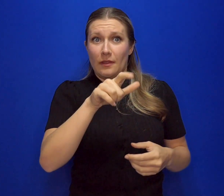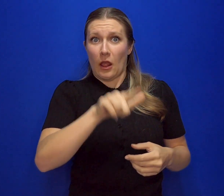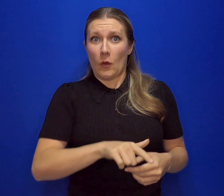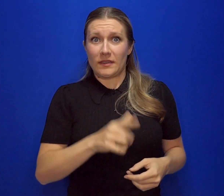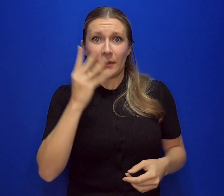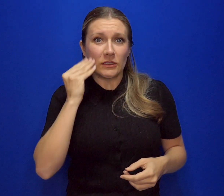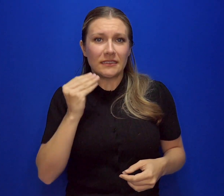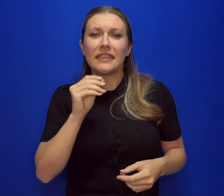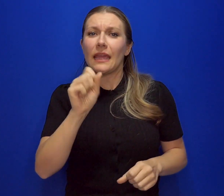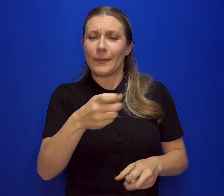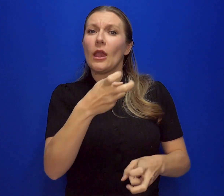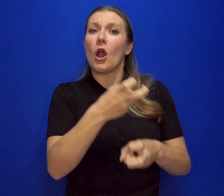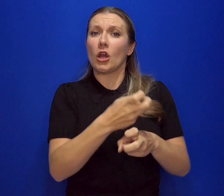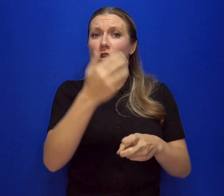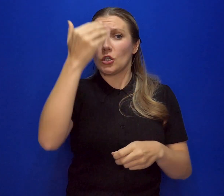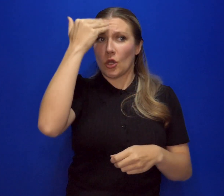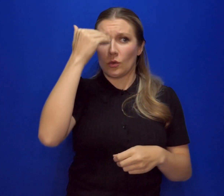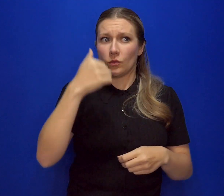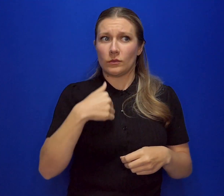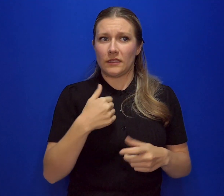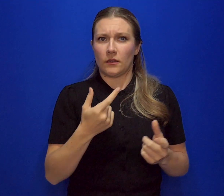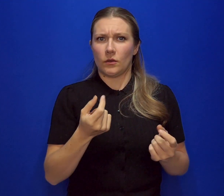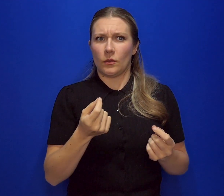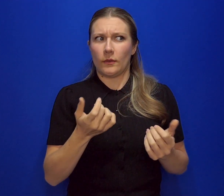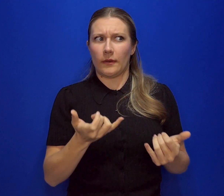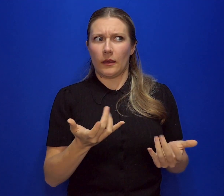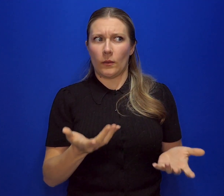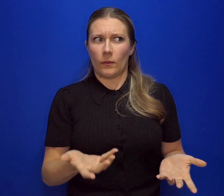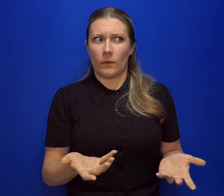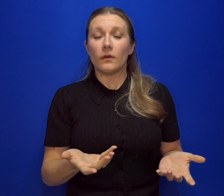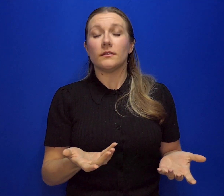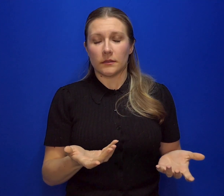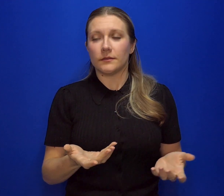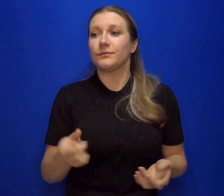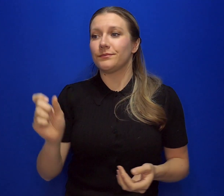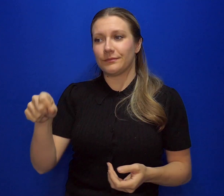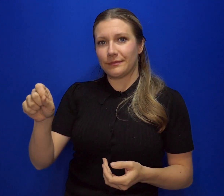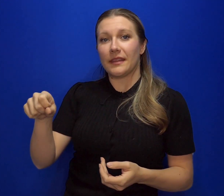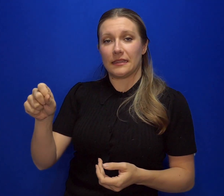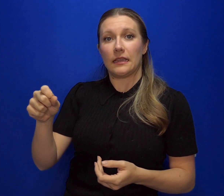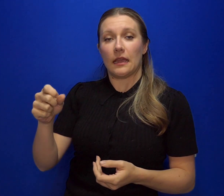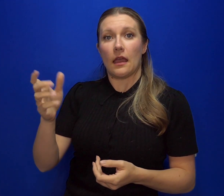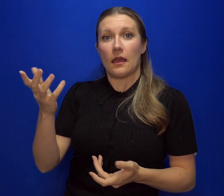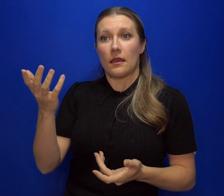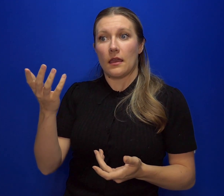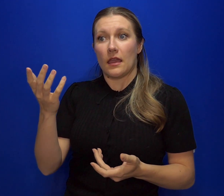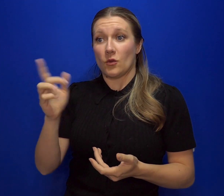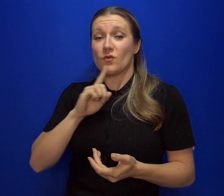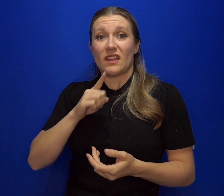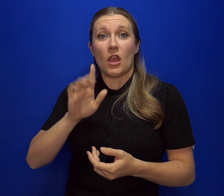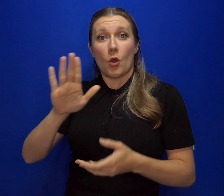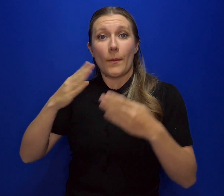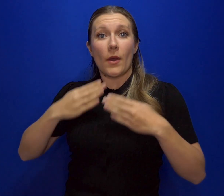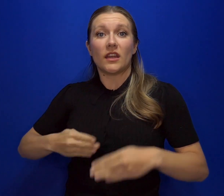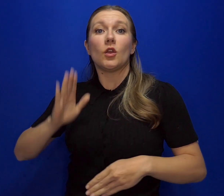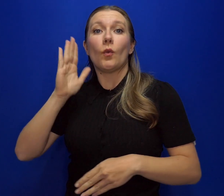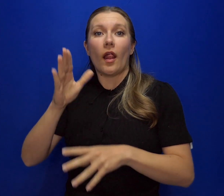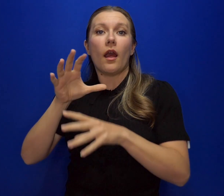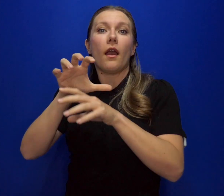range. Right. It can be very hard to know, well, what do I do about this? Yeah. And the idea that your body will get